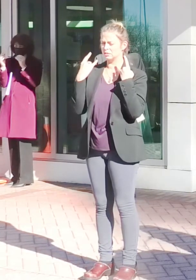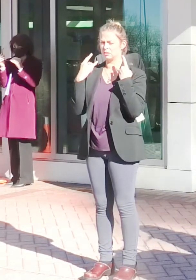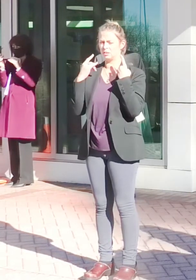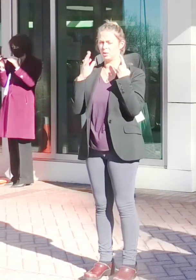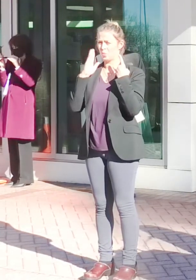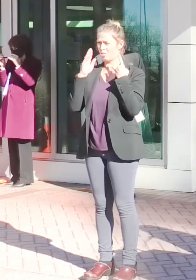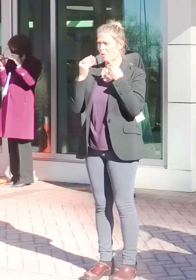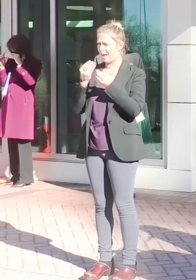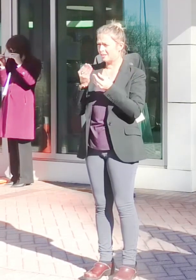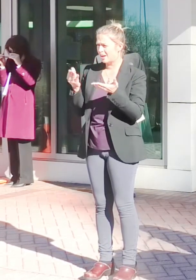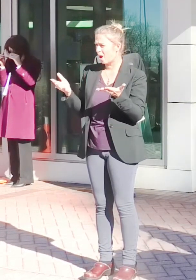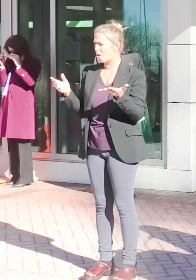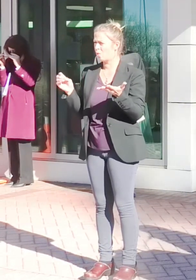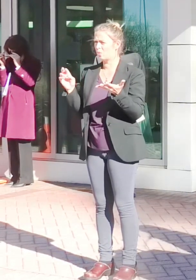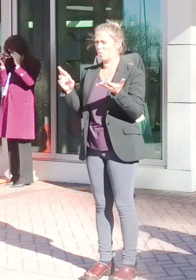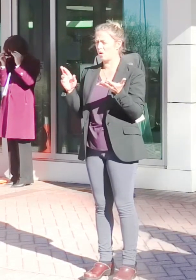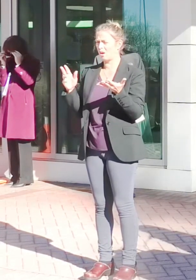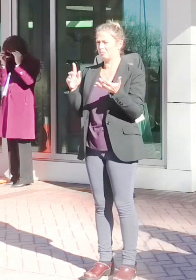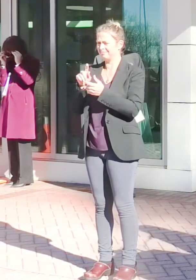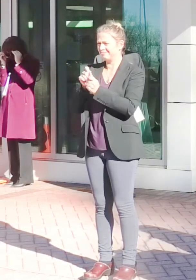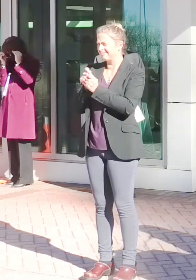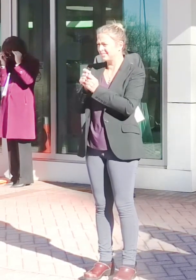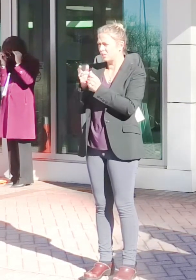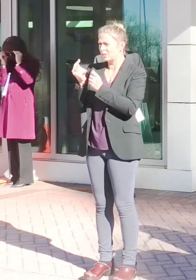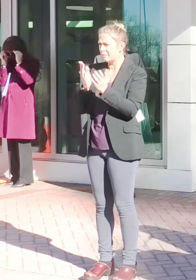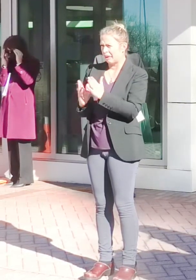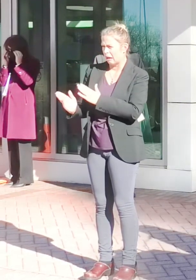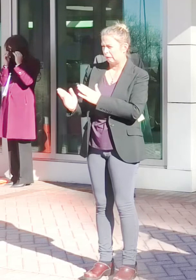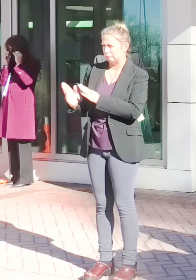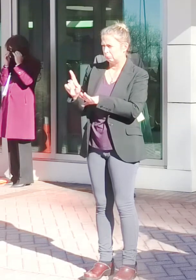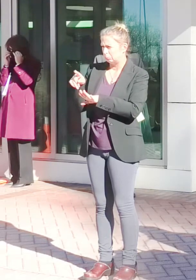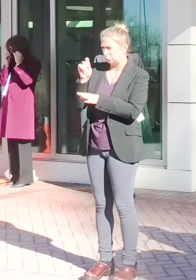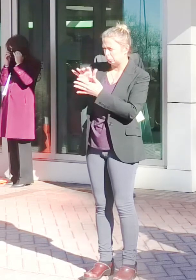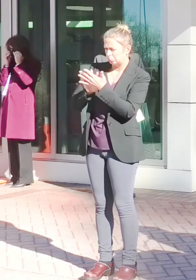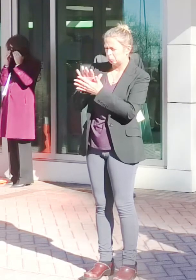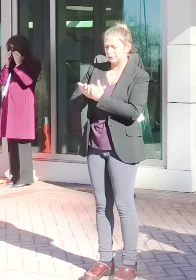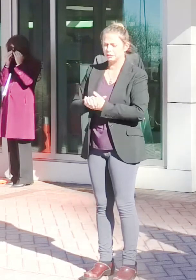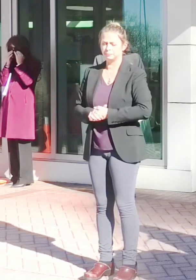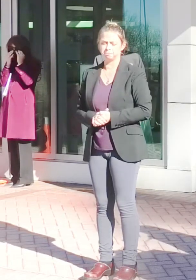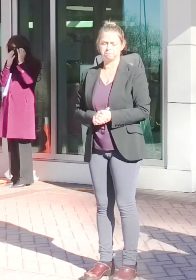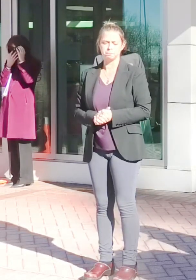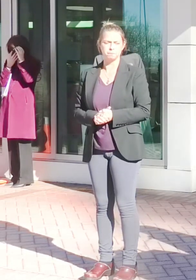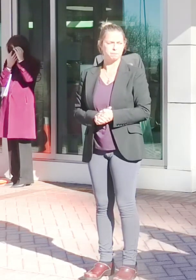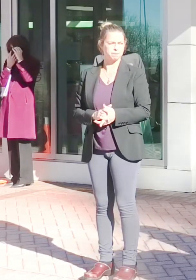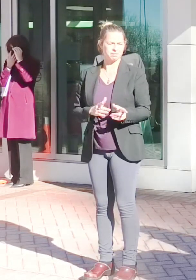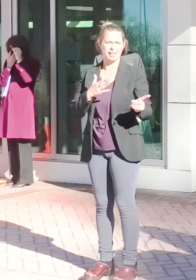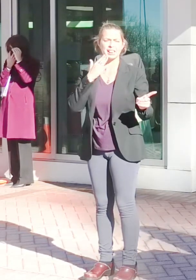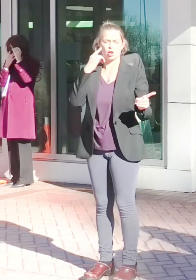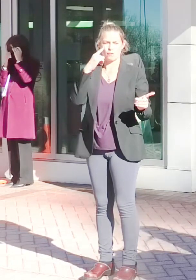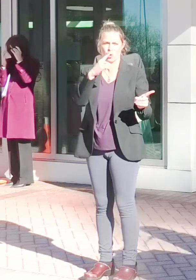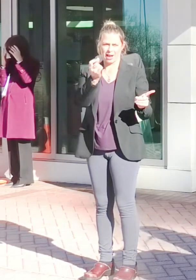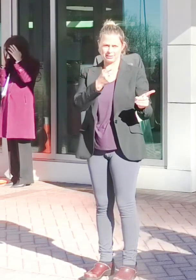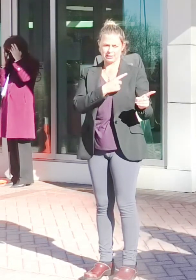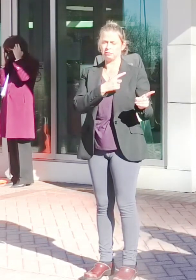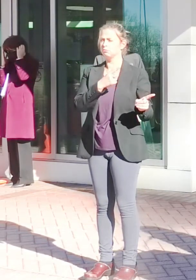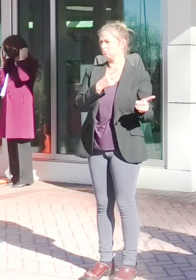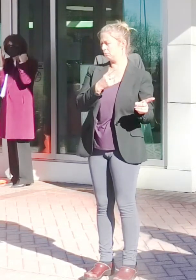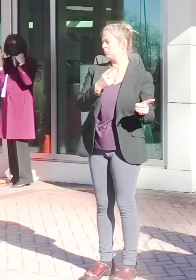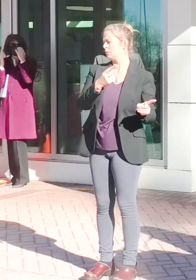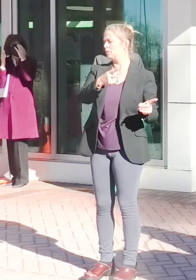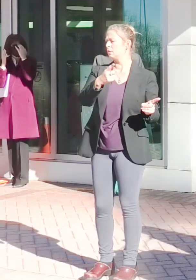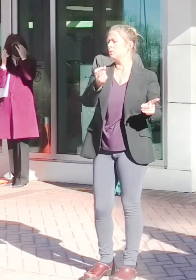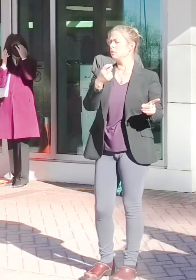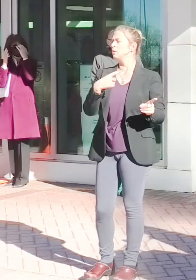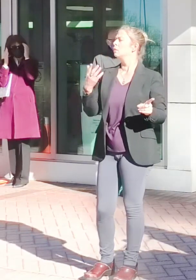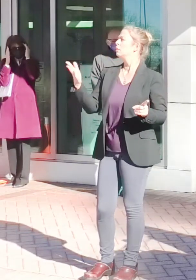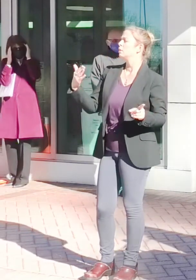can you give us more than just ambassadors, or what's the plan for this? Sure, thank you for that question. The question is, please tell us